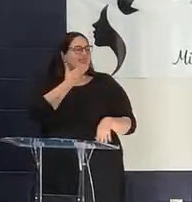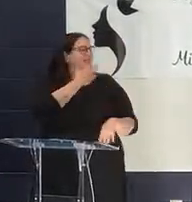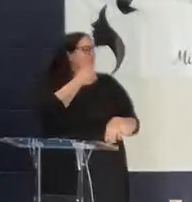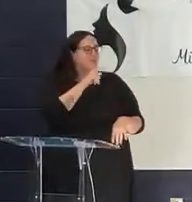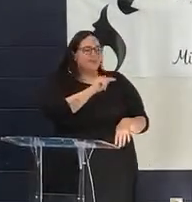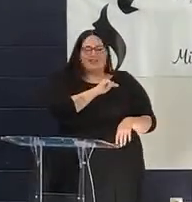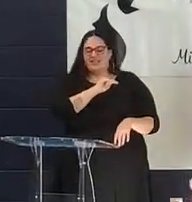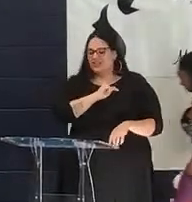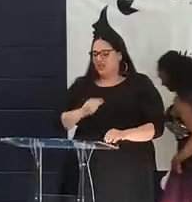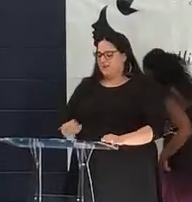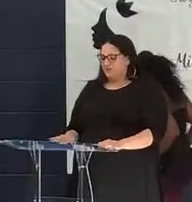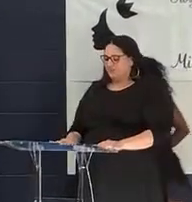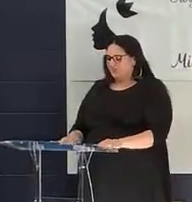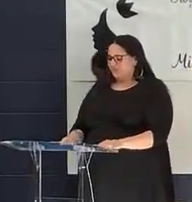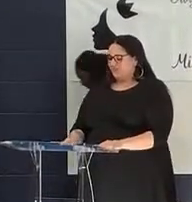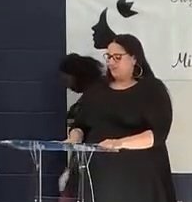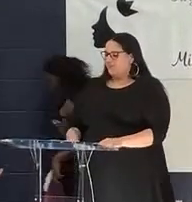Give her a hand. Thank you, Talisha.